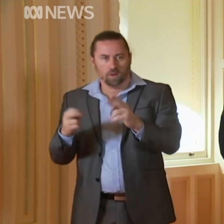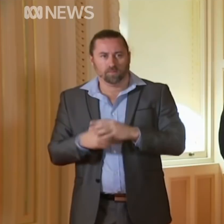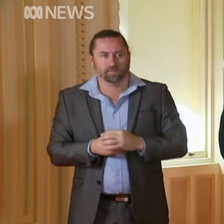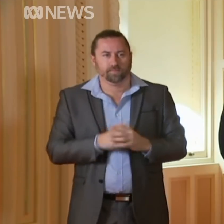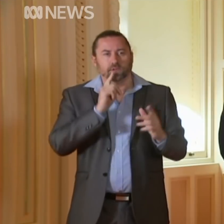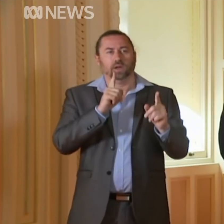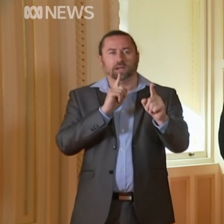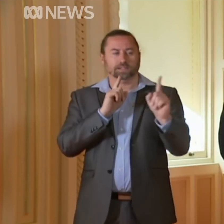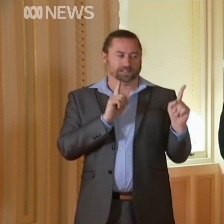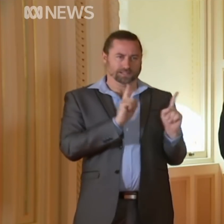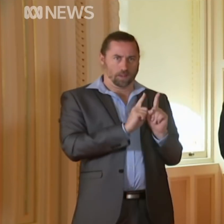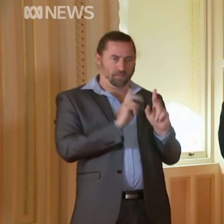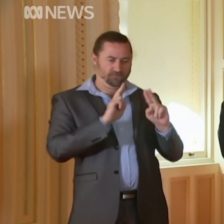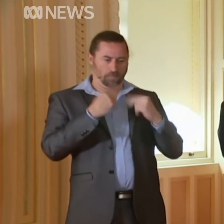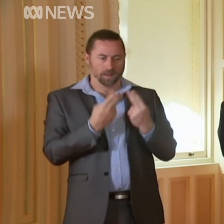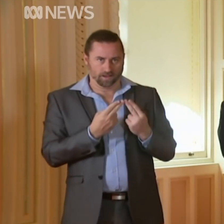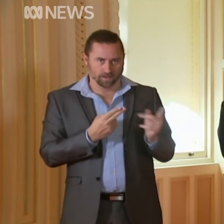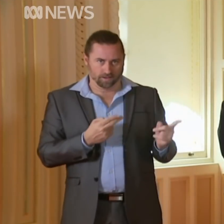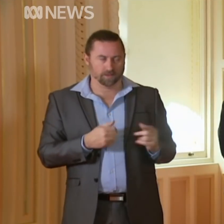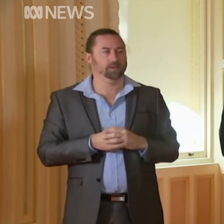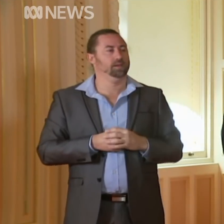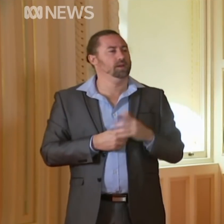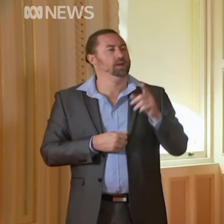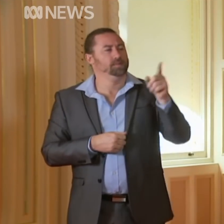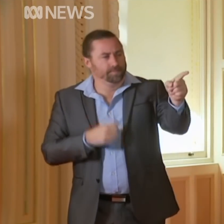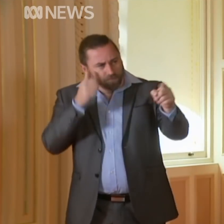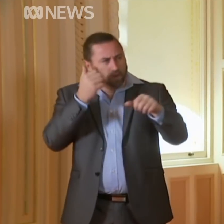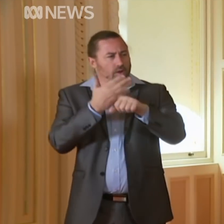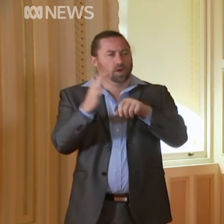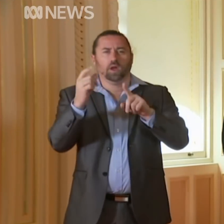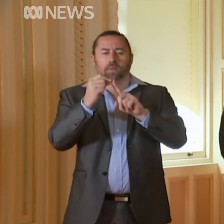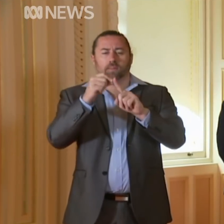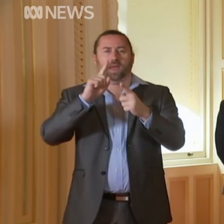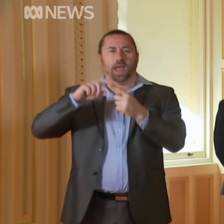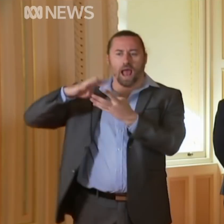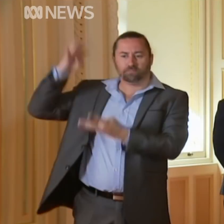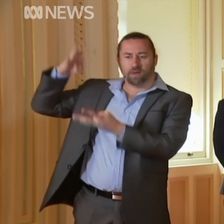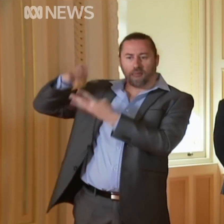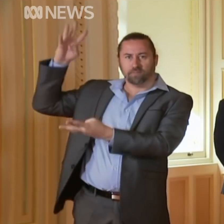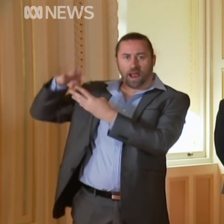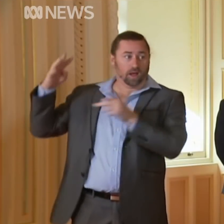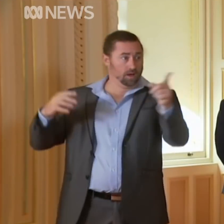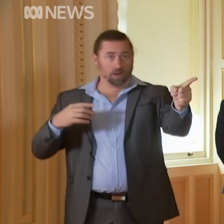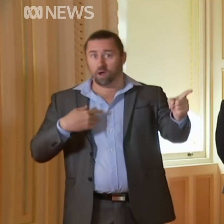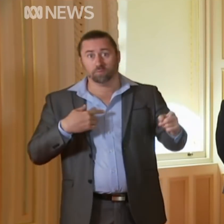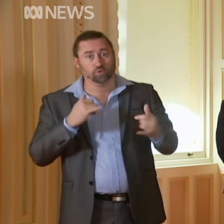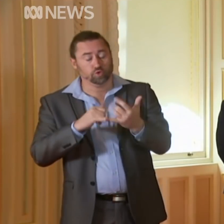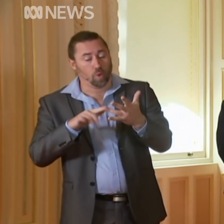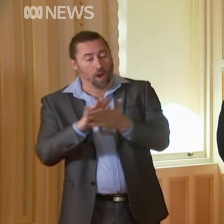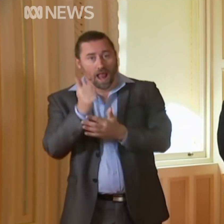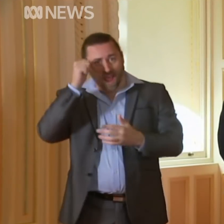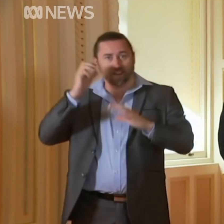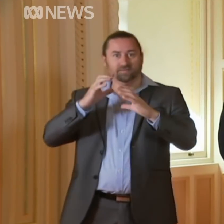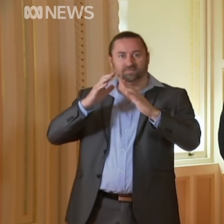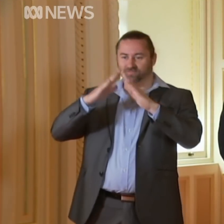same family. I appreciate we've got that new PPE stockpile. I'm so glad we've got that stockpile, yes. We have